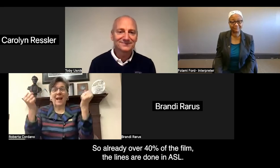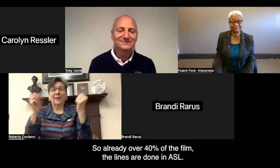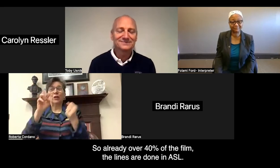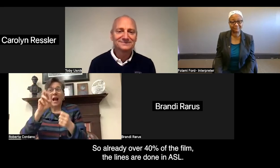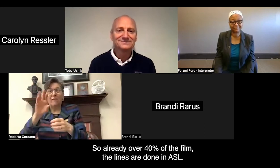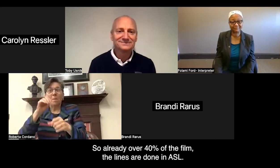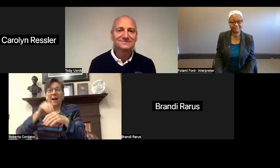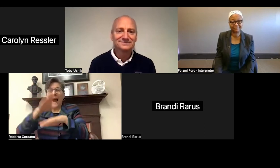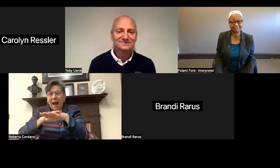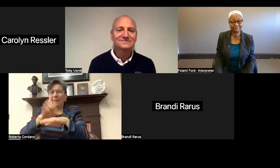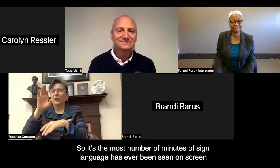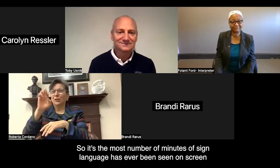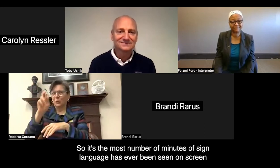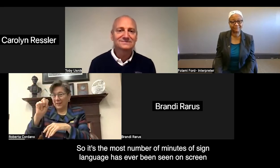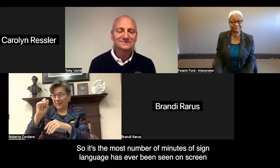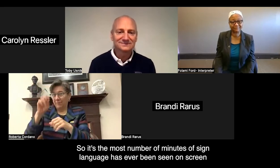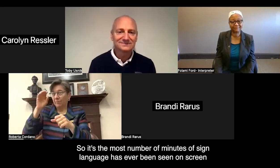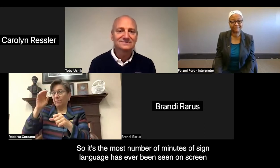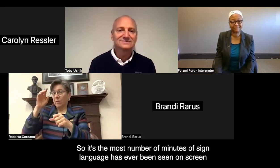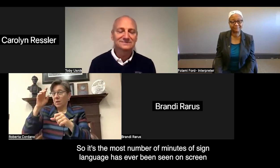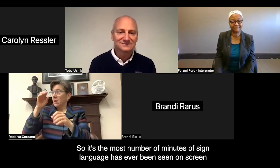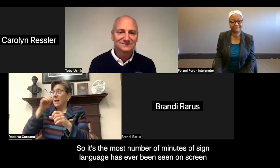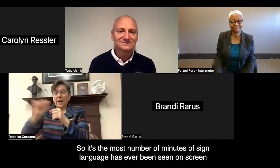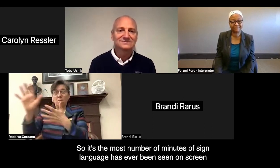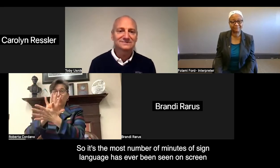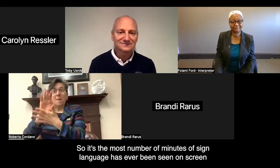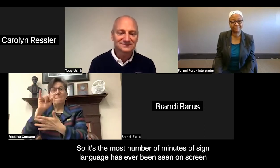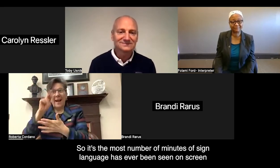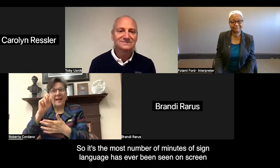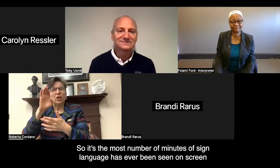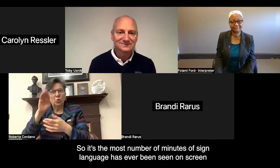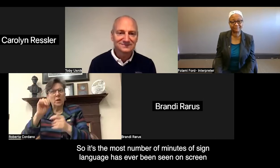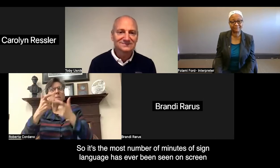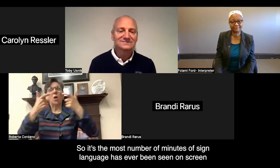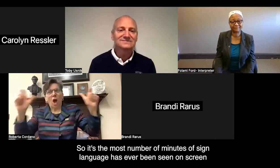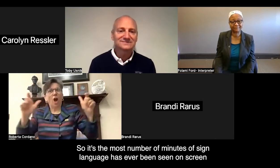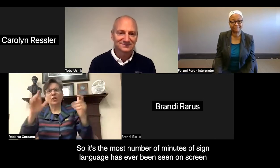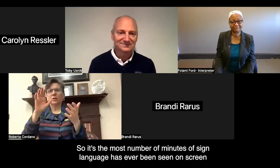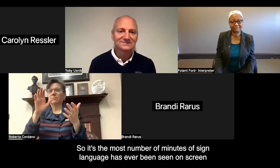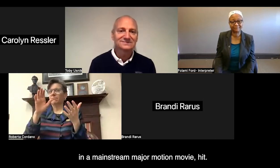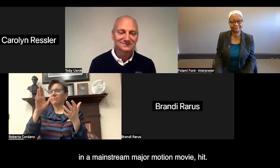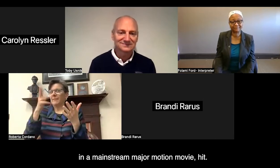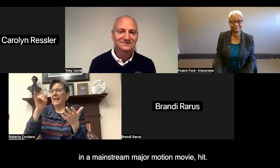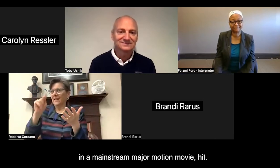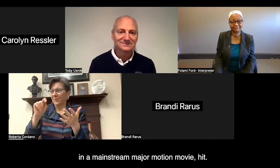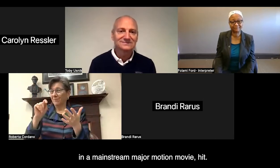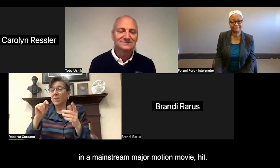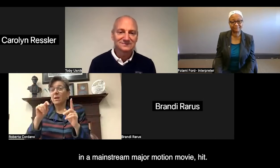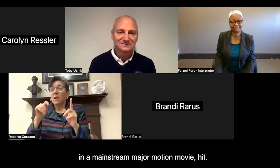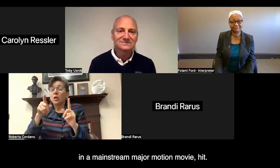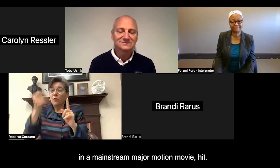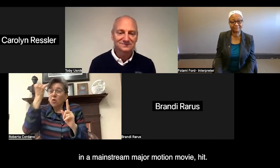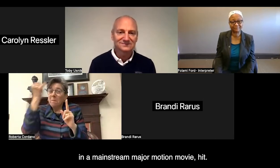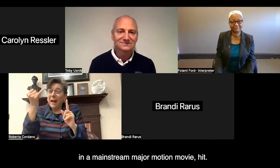So it's the most number of minutes that sign language has ever been seen on screen in a, you know, mainstream major